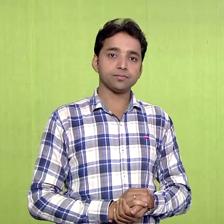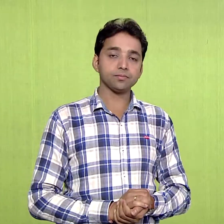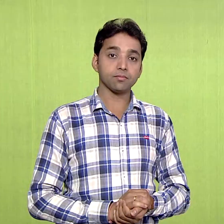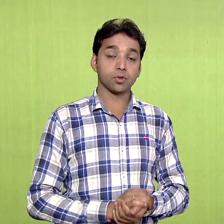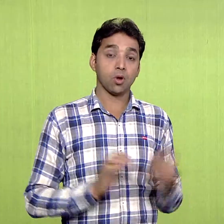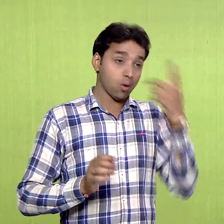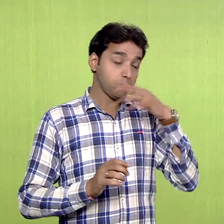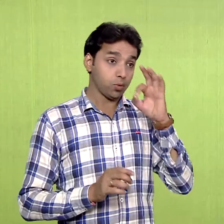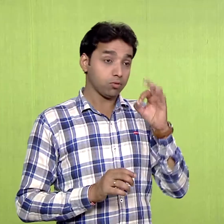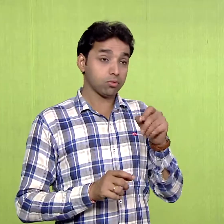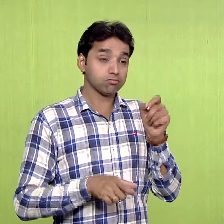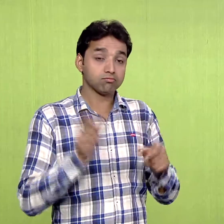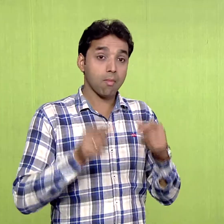Beautiful personal ornaments,